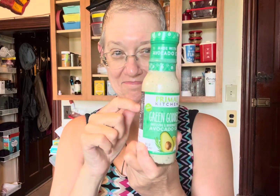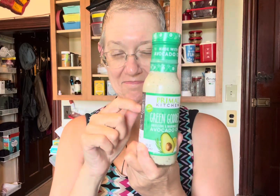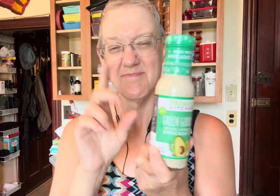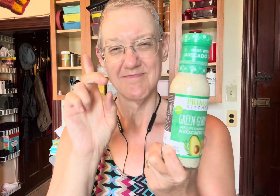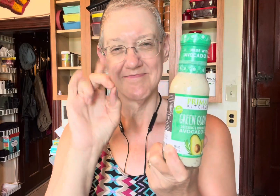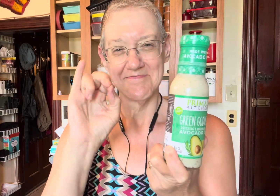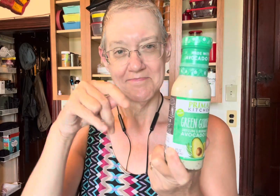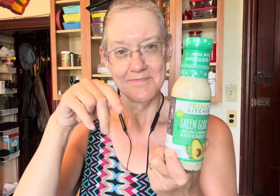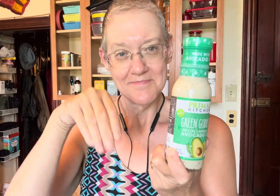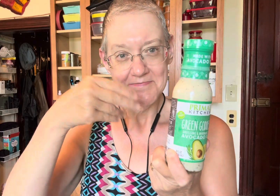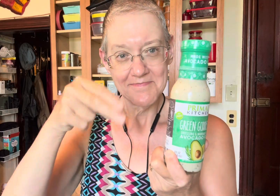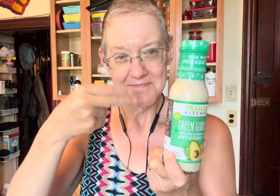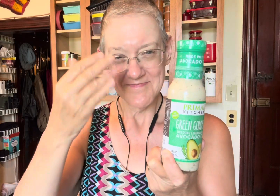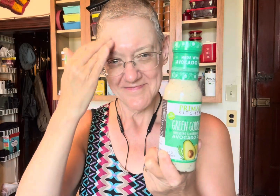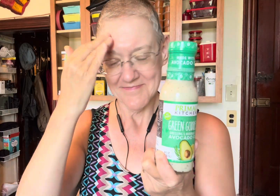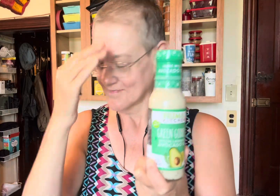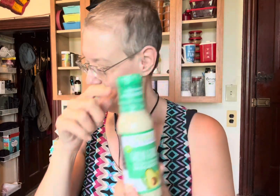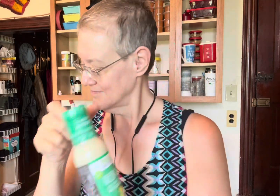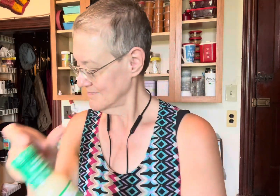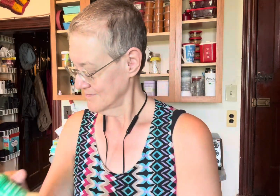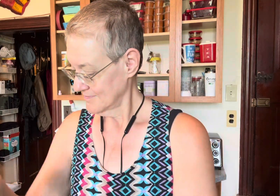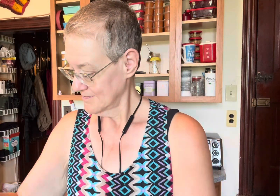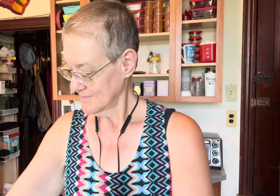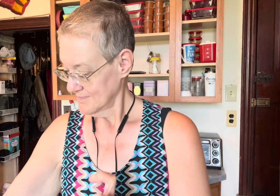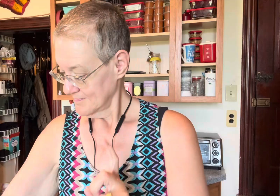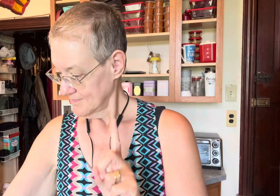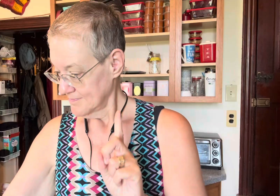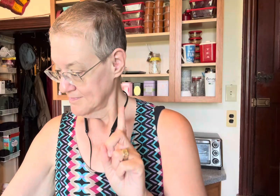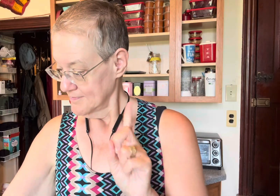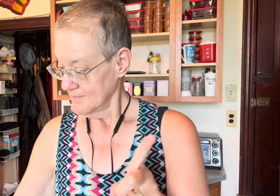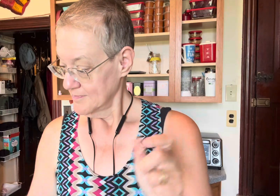net carbs. You'll use it like a dip with the carrots.